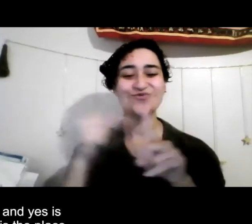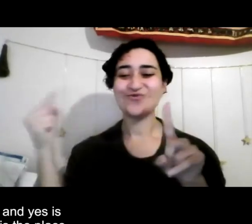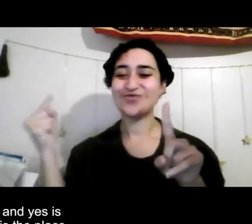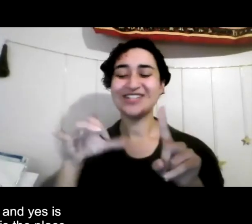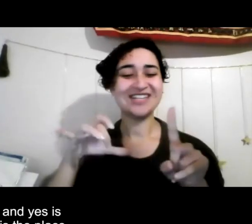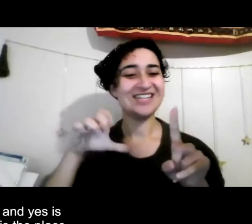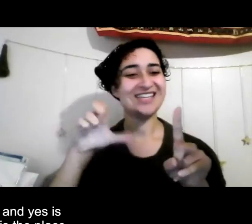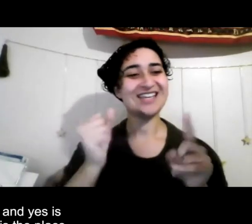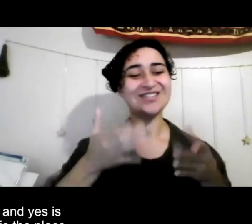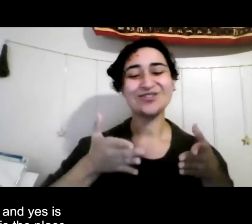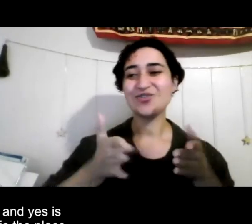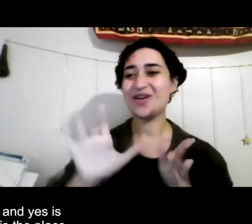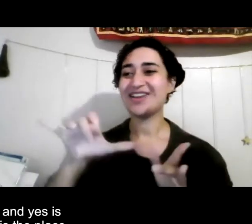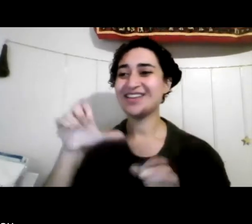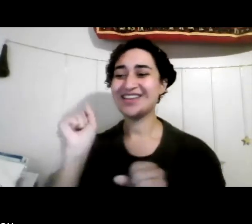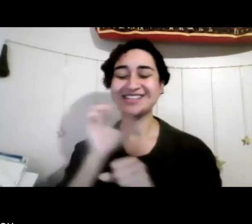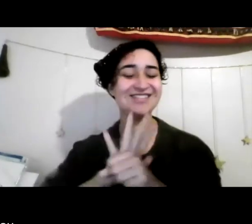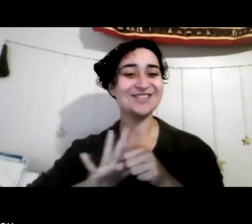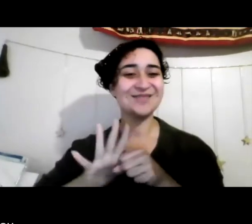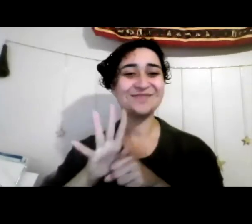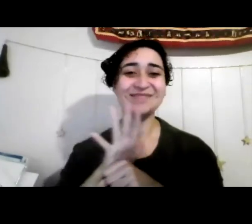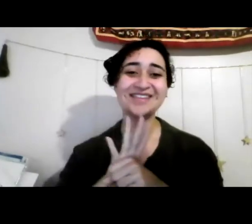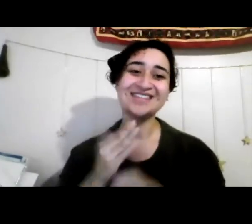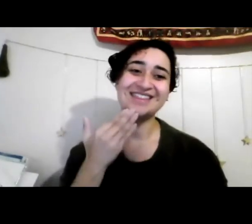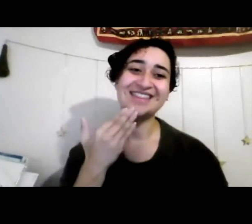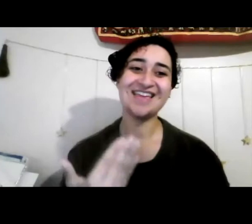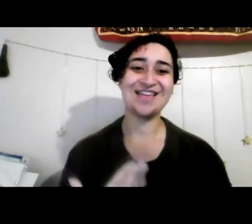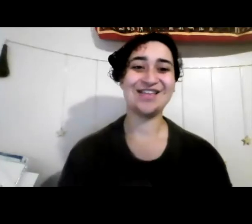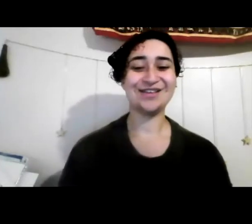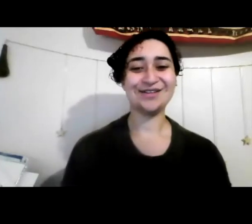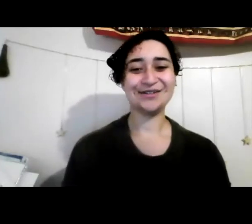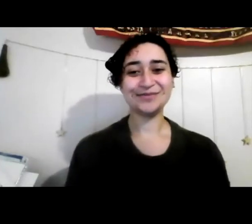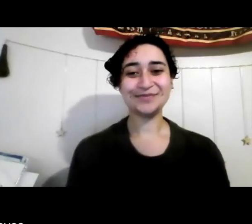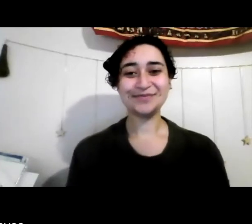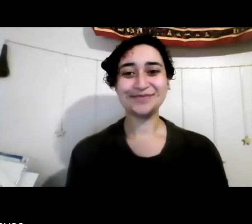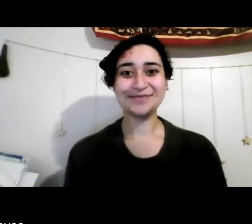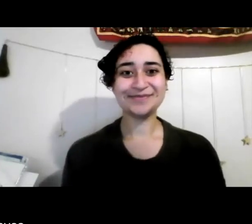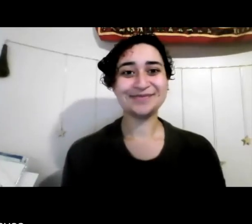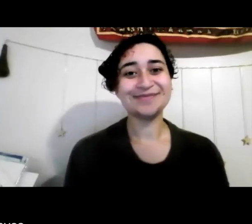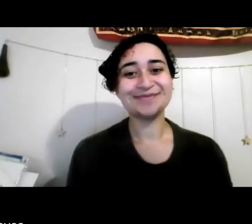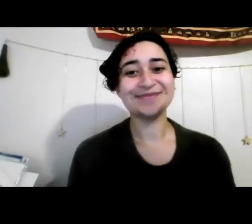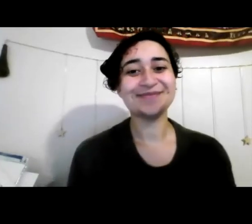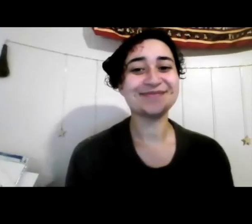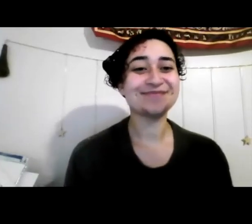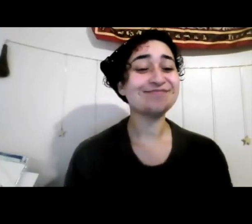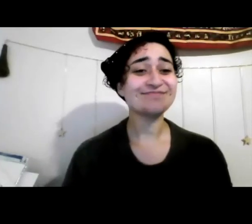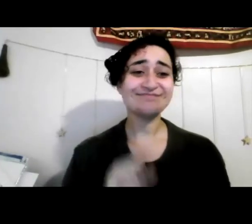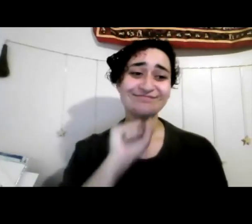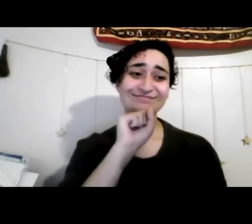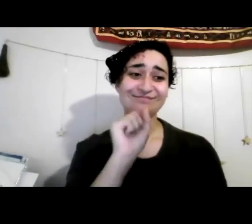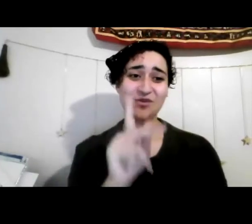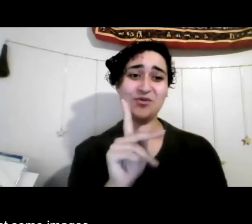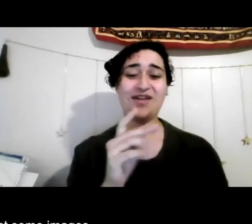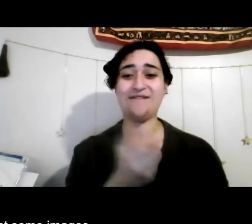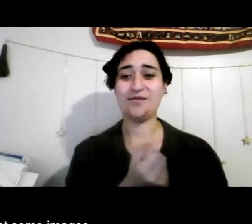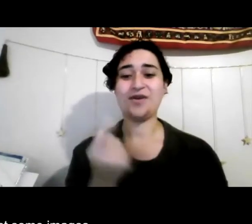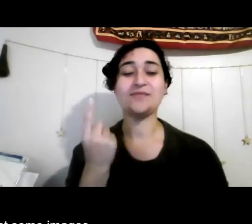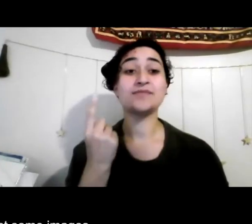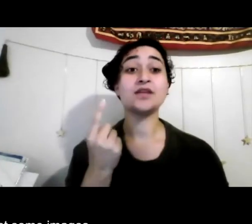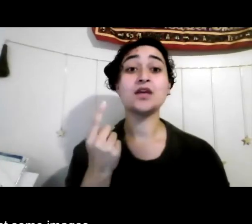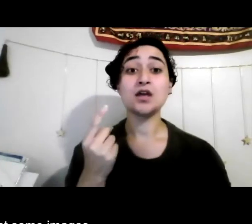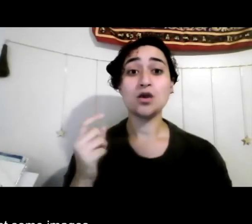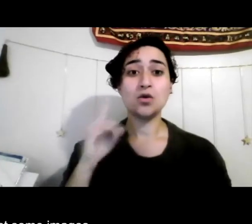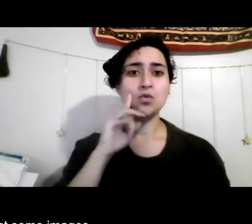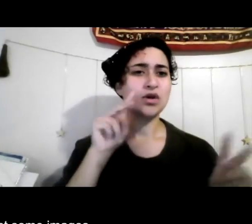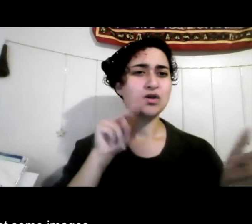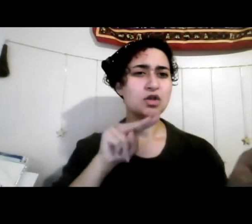way, and yes is the place. Thank you. All right, loves. We're going to look at